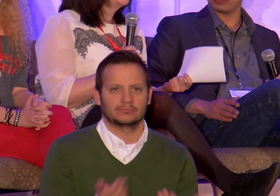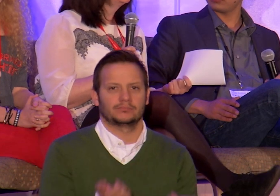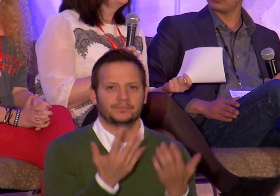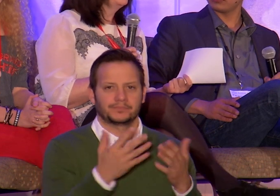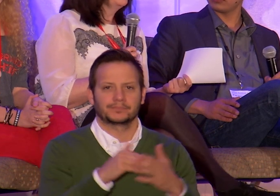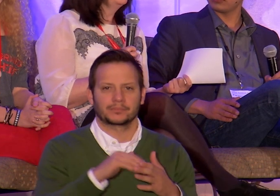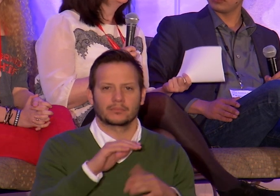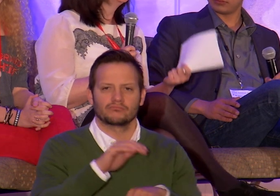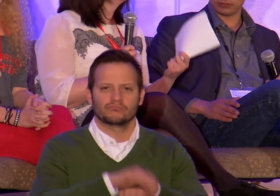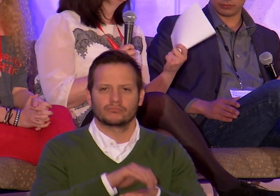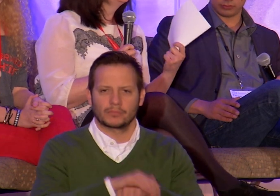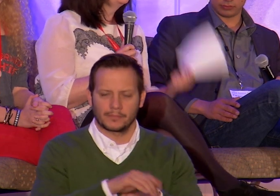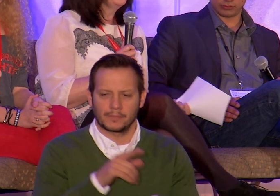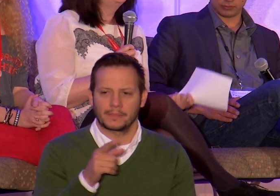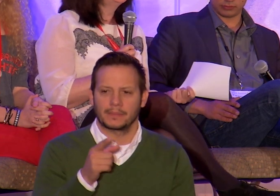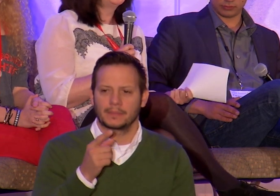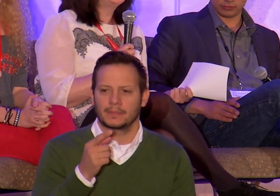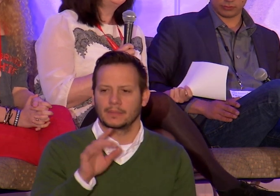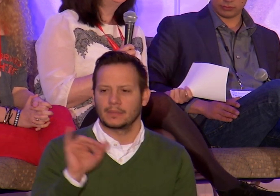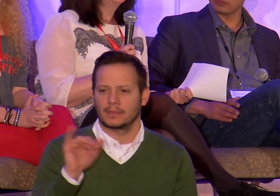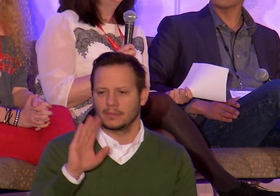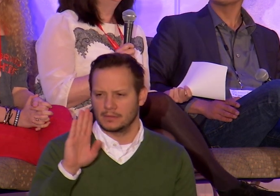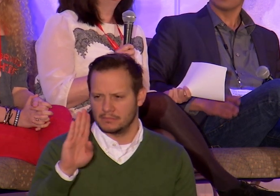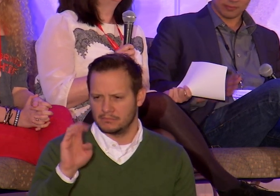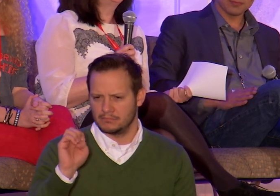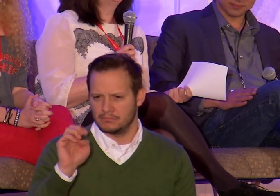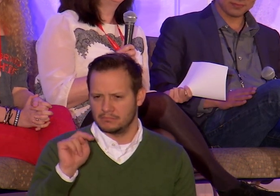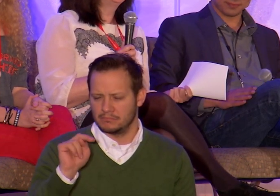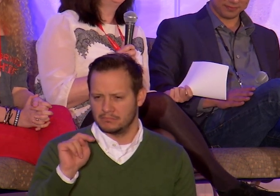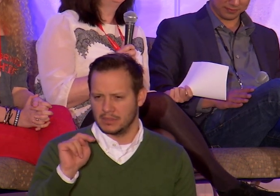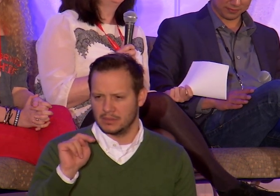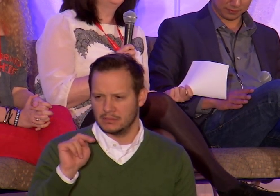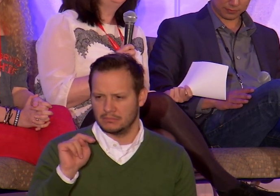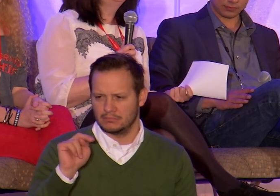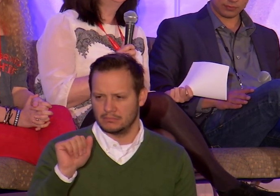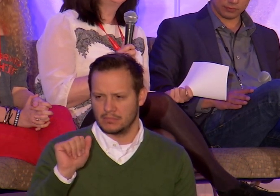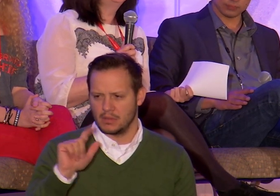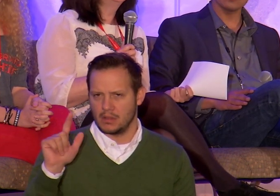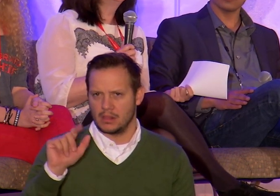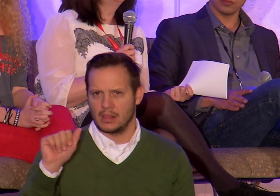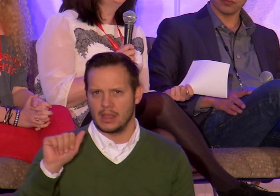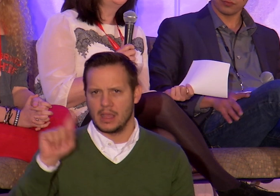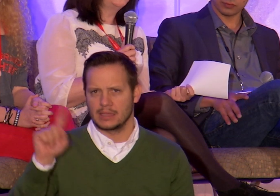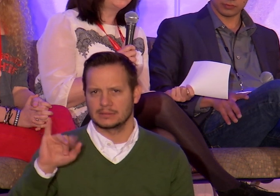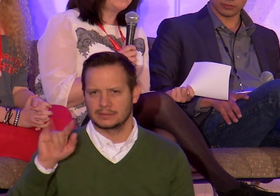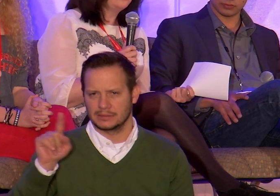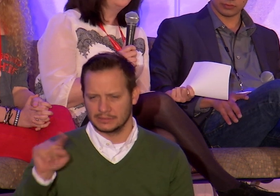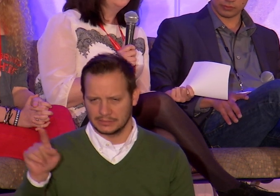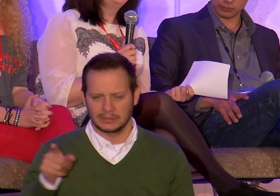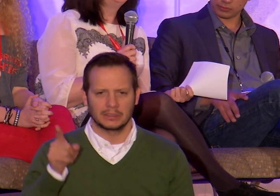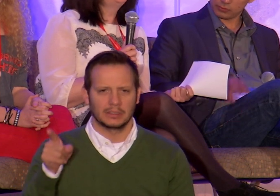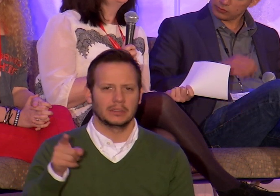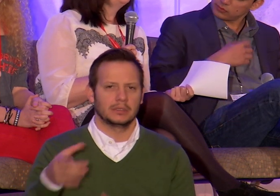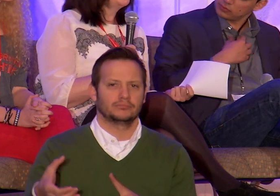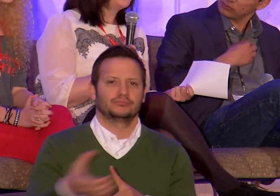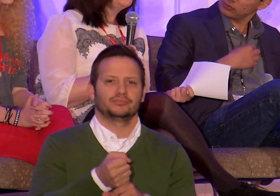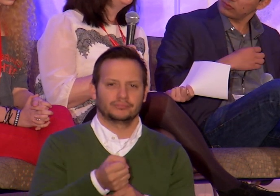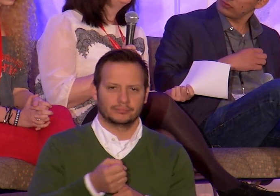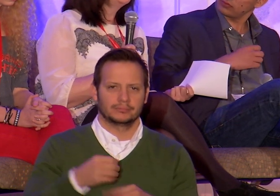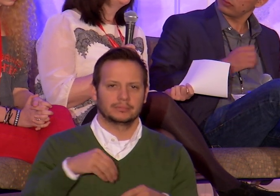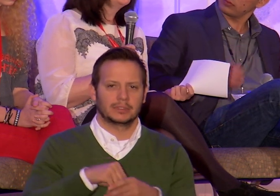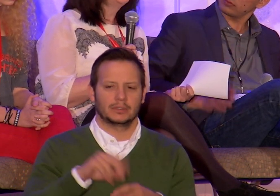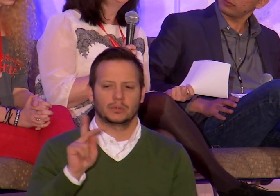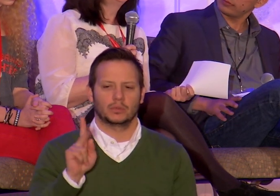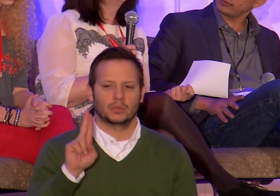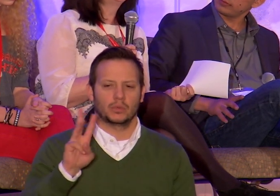years because of their atheism. Someone like Benbaz Aziz, who was arrested in Kuwait for his atheism and has now been deported back to